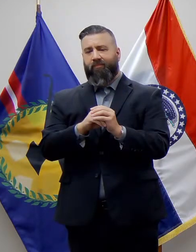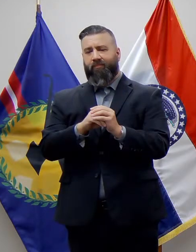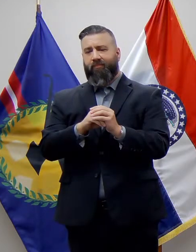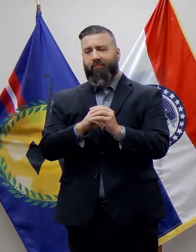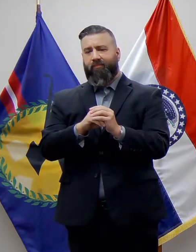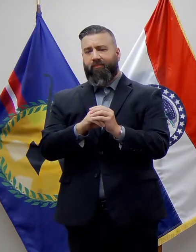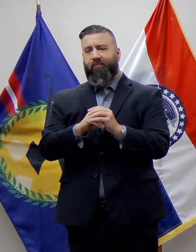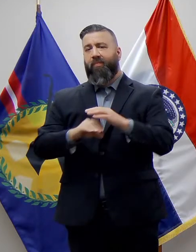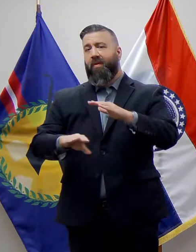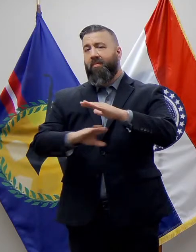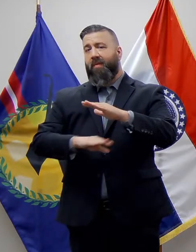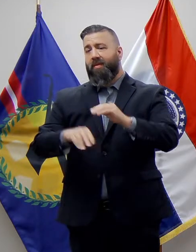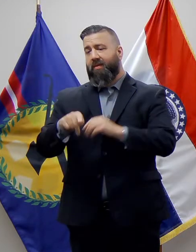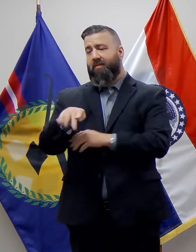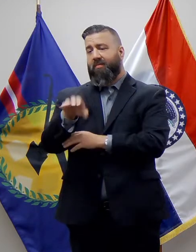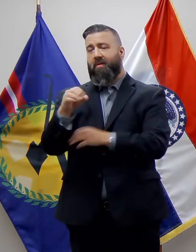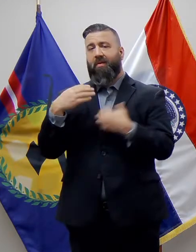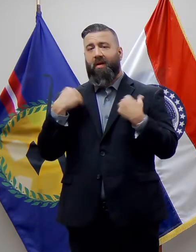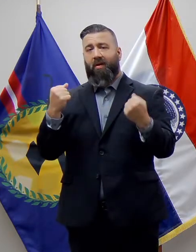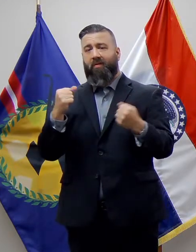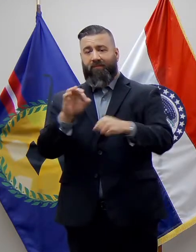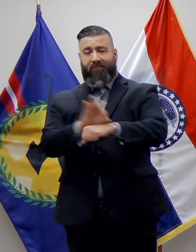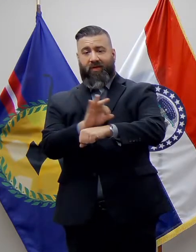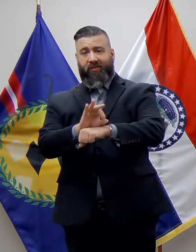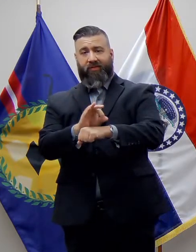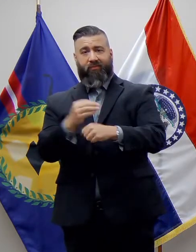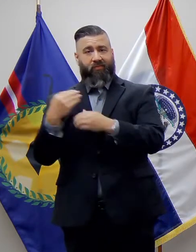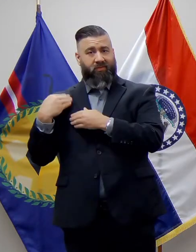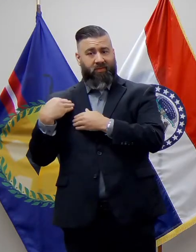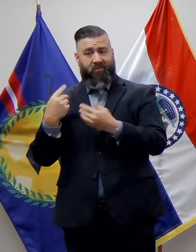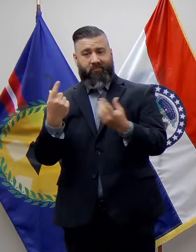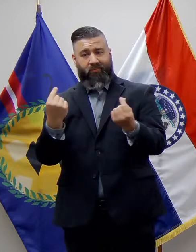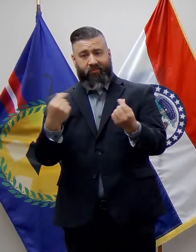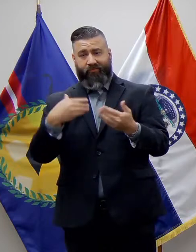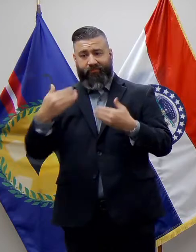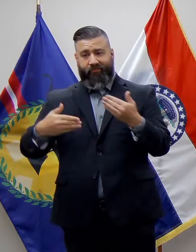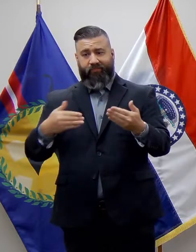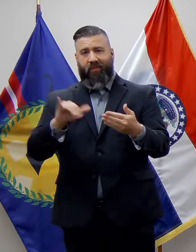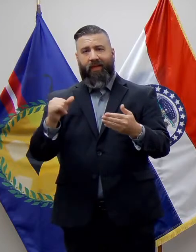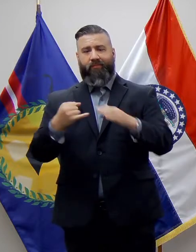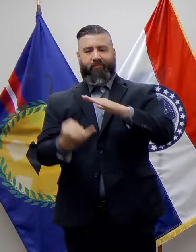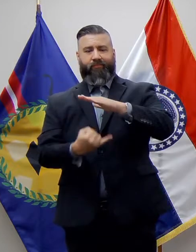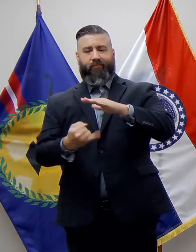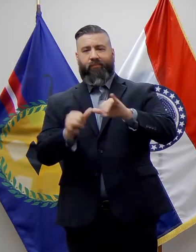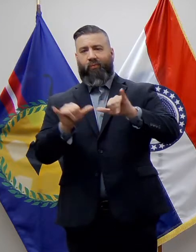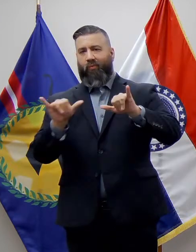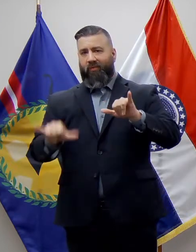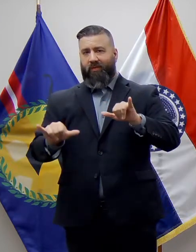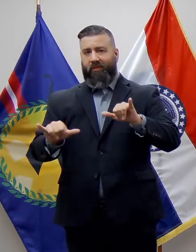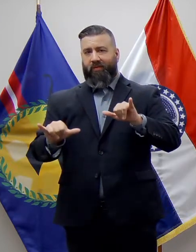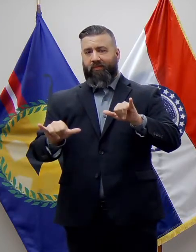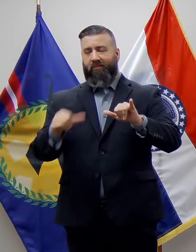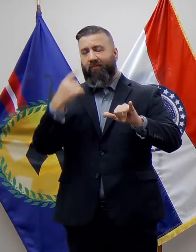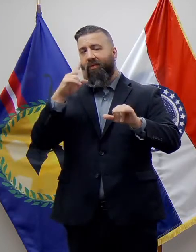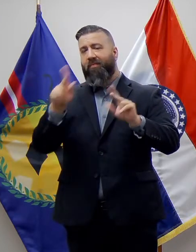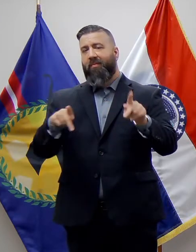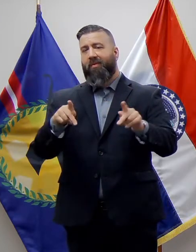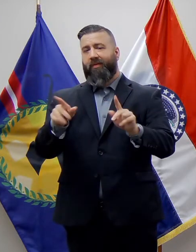the basic public health functions such as quarantines and isolation of those who are